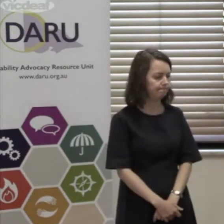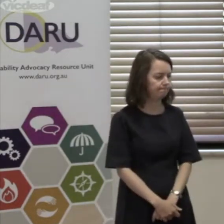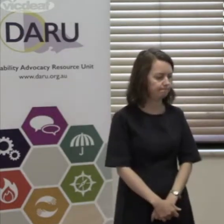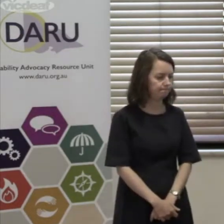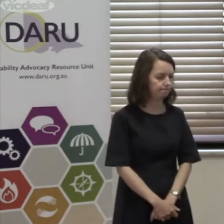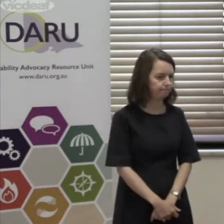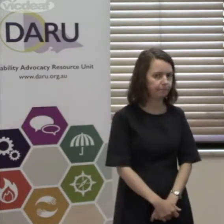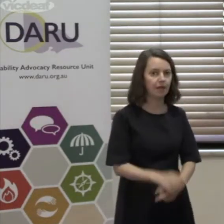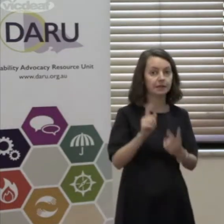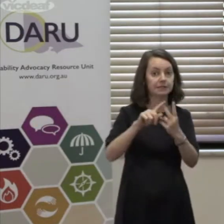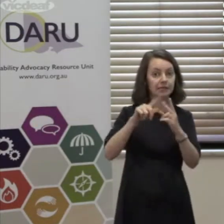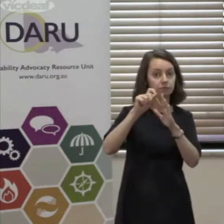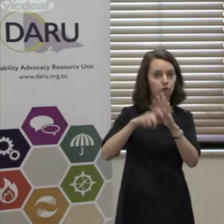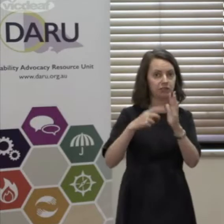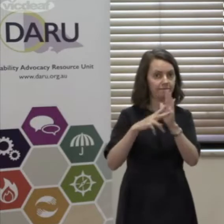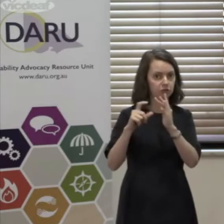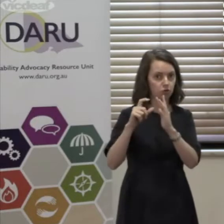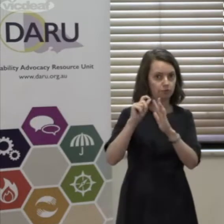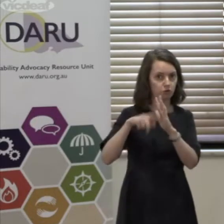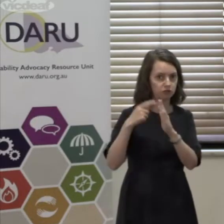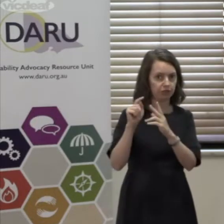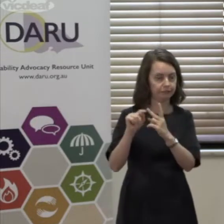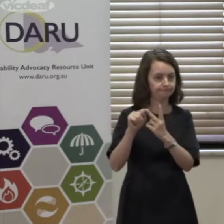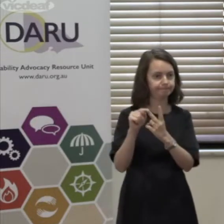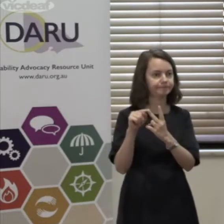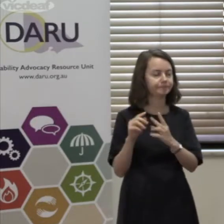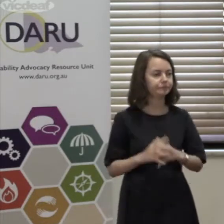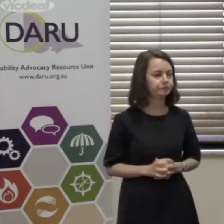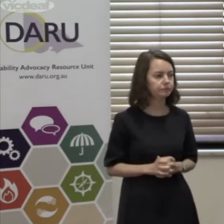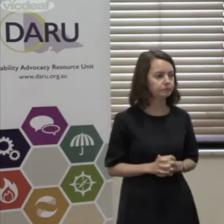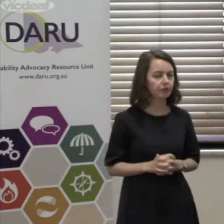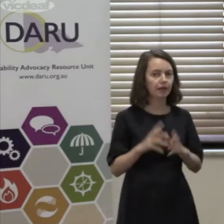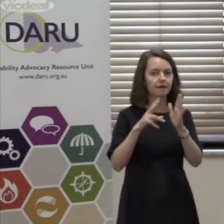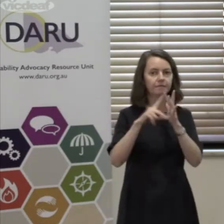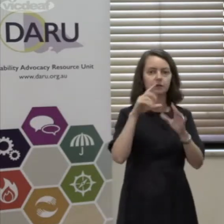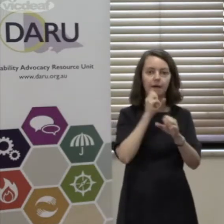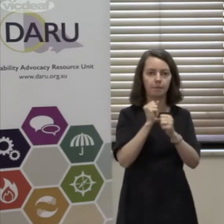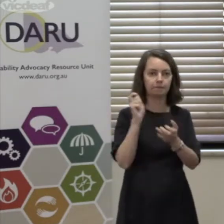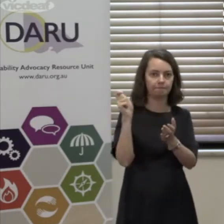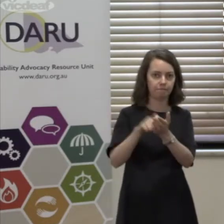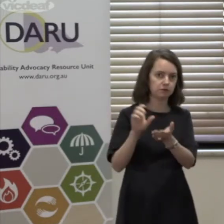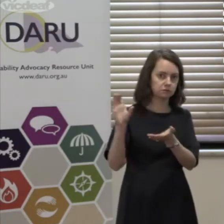The other project that we're working on at the moment is a project funded by the Victorian Government